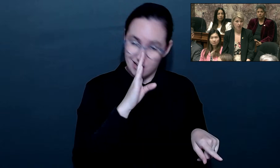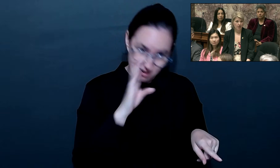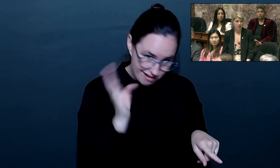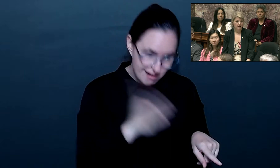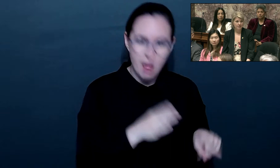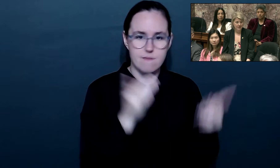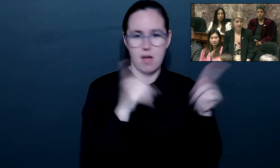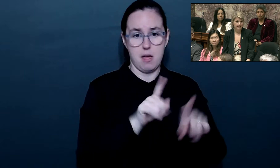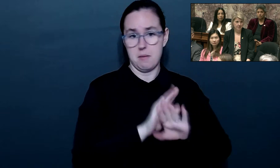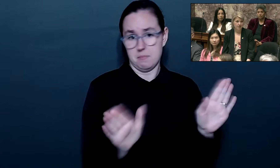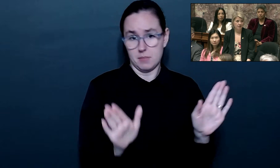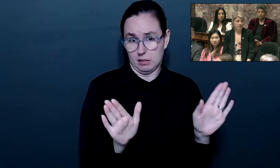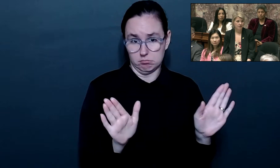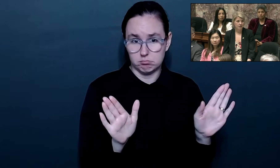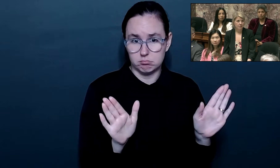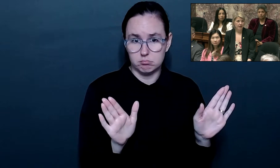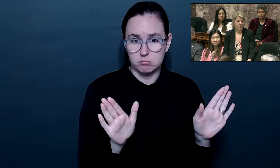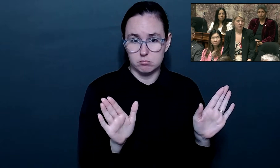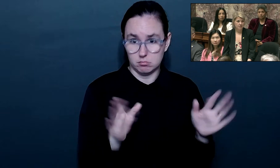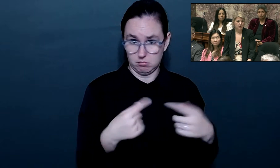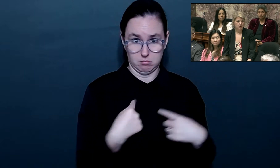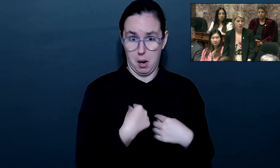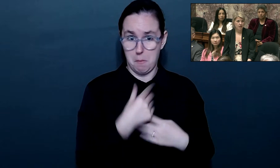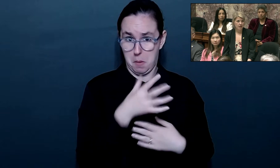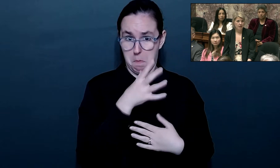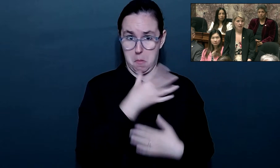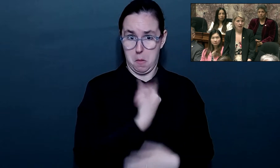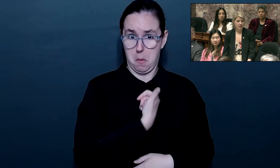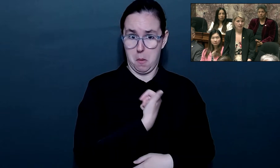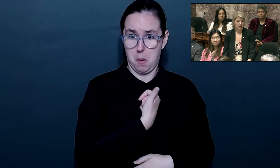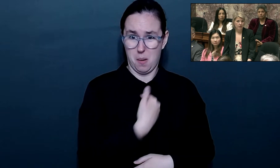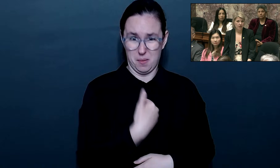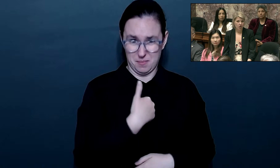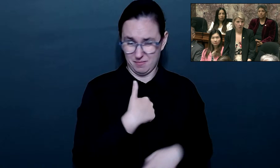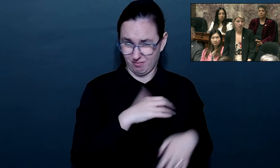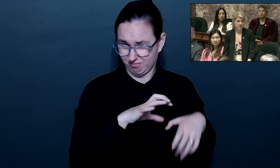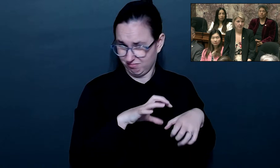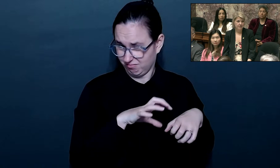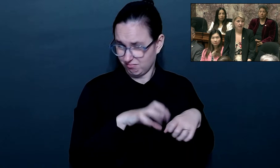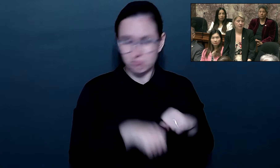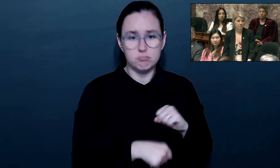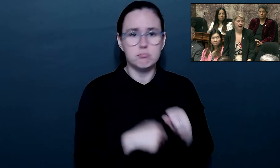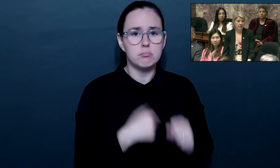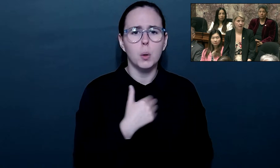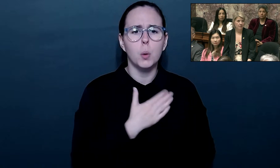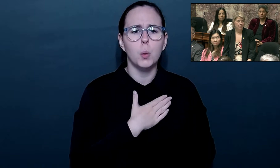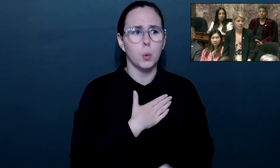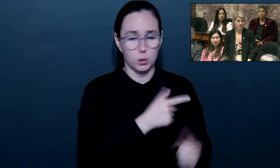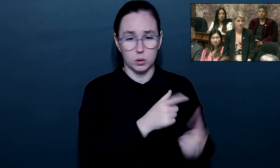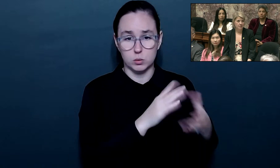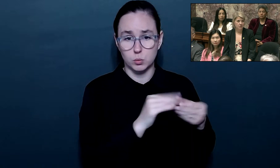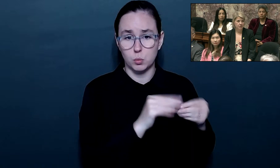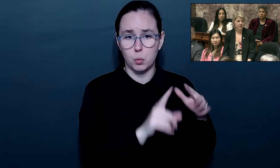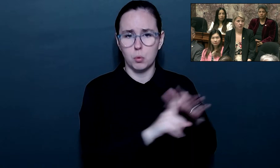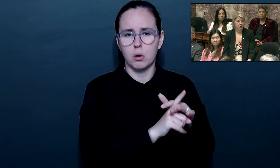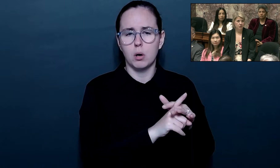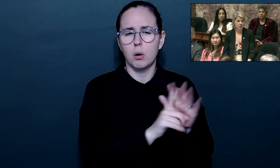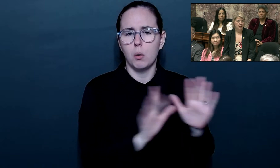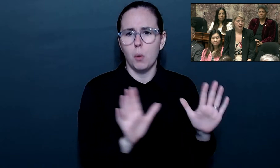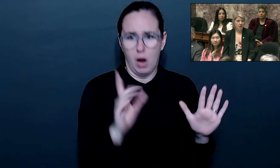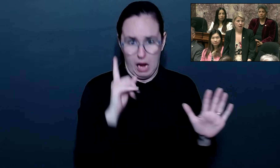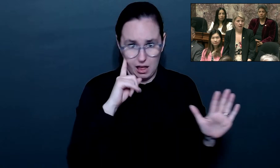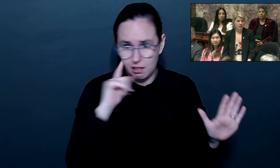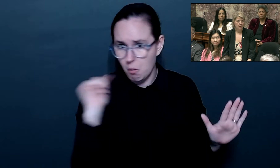am devastated by that story, and I think we are all devastated by that in this